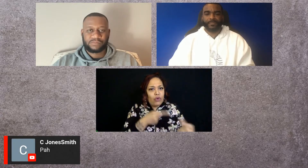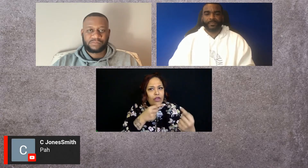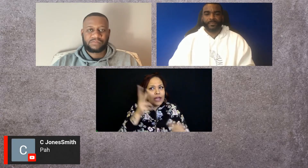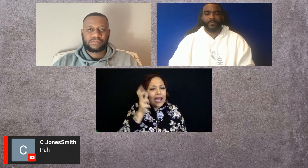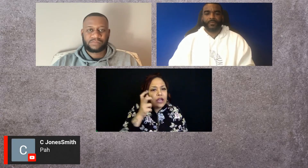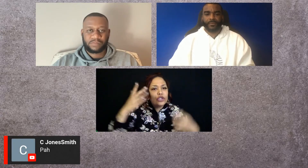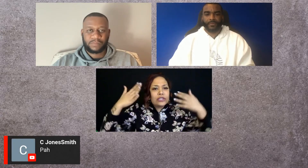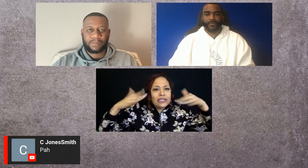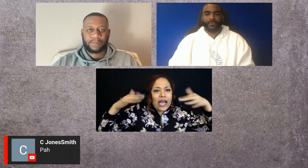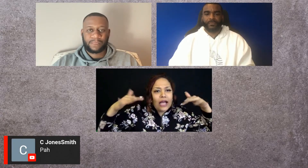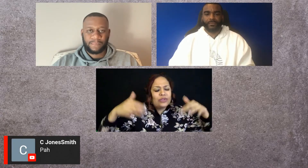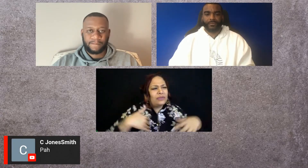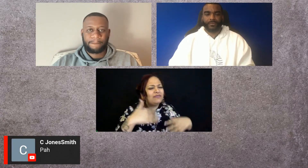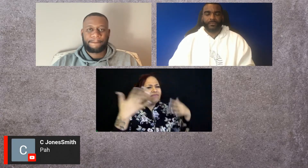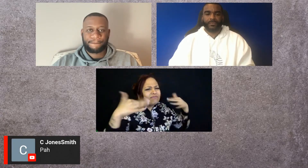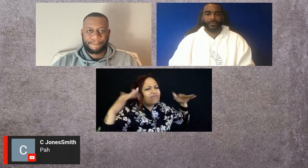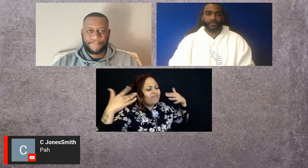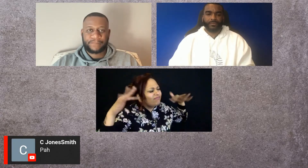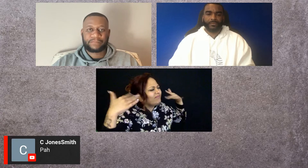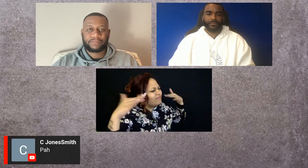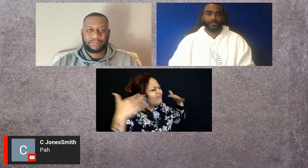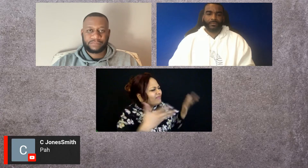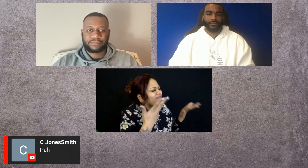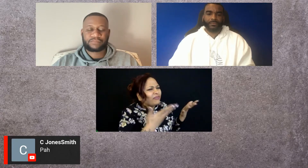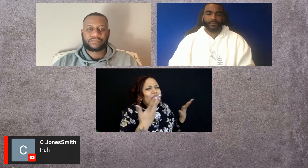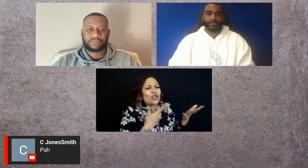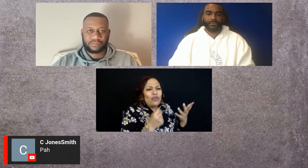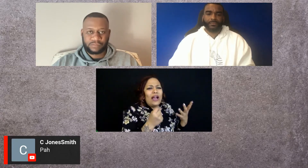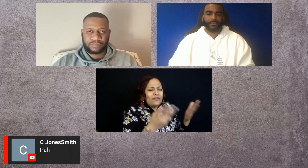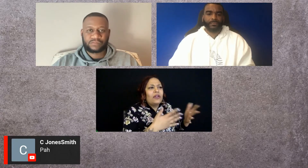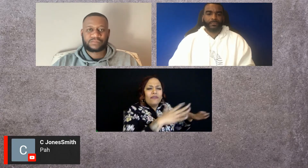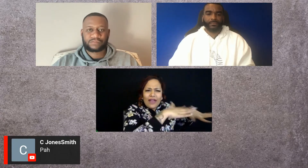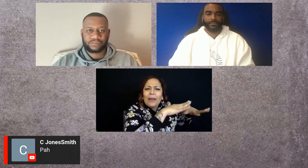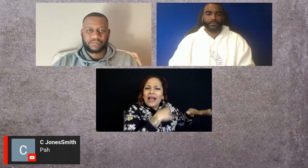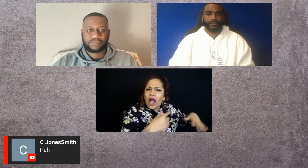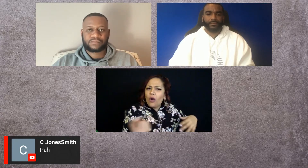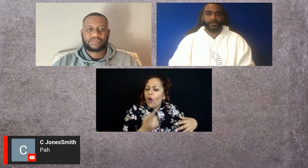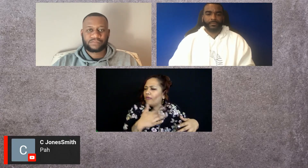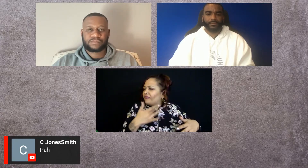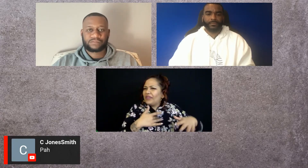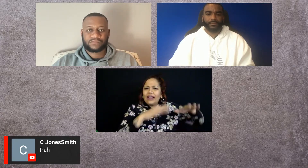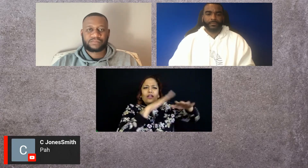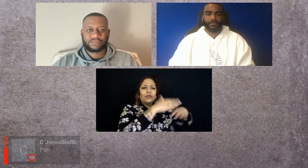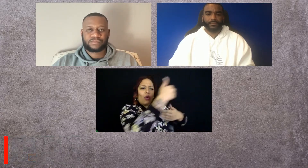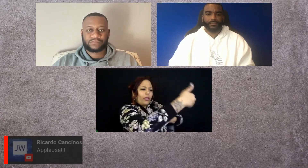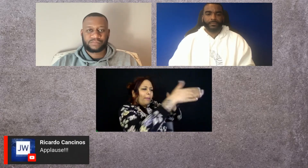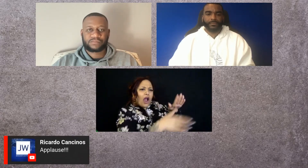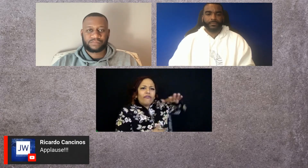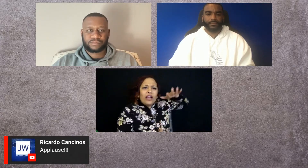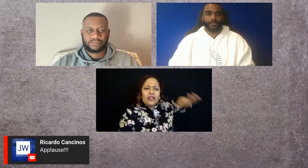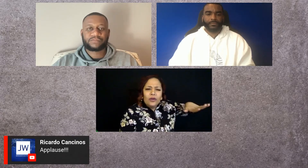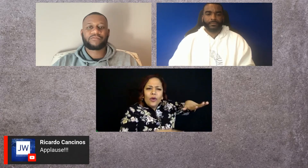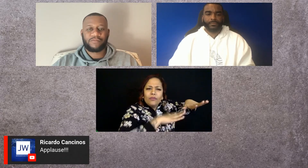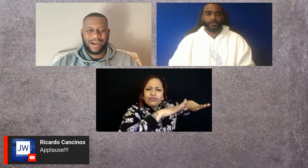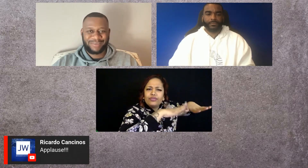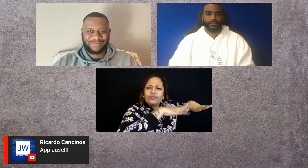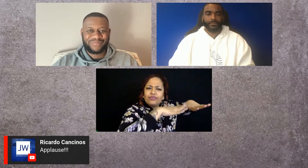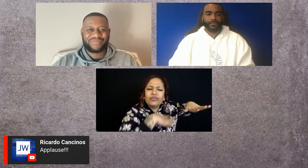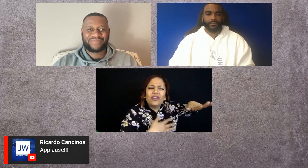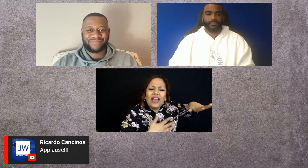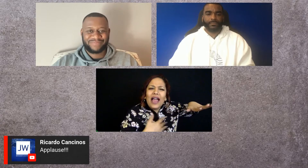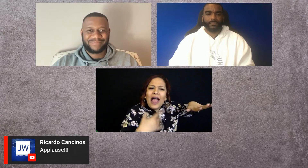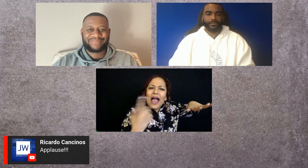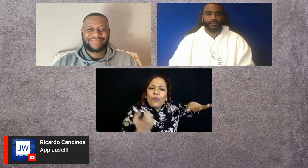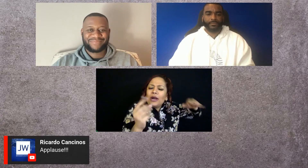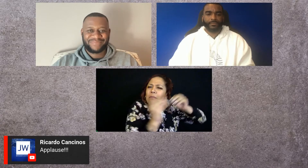time, and I understand that I struggle to hear the sound. I just, I want to feel the vibration. I